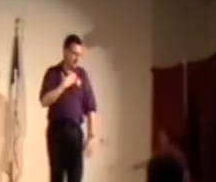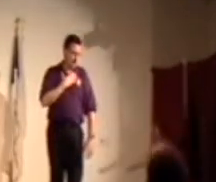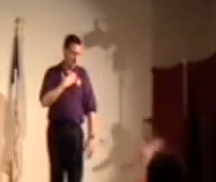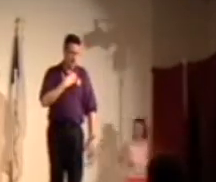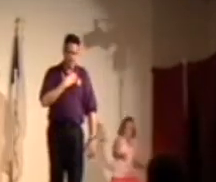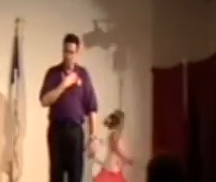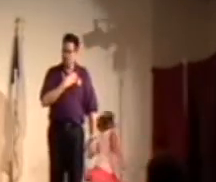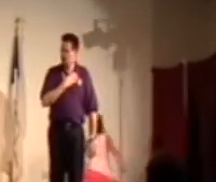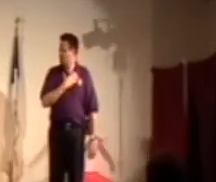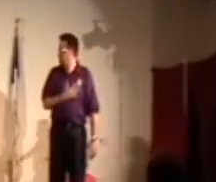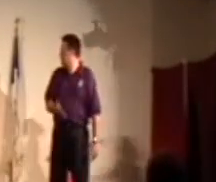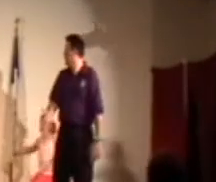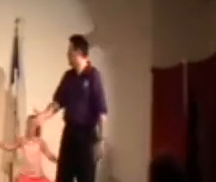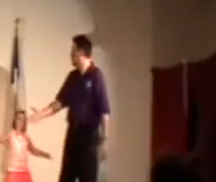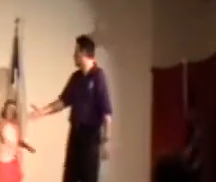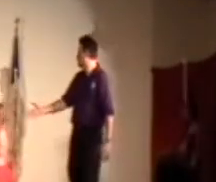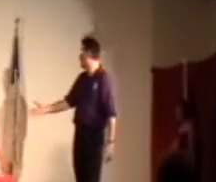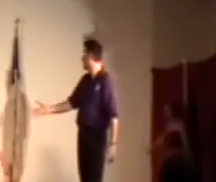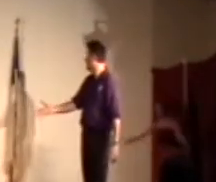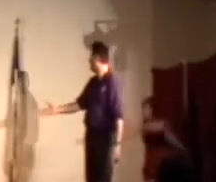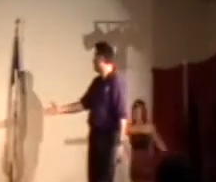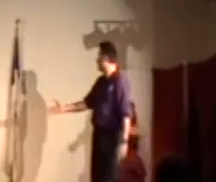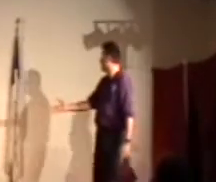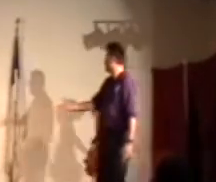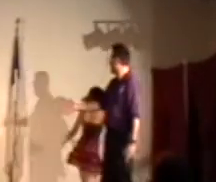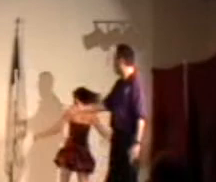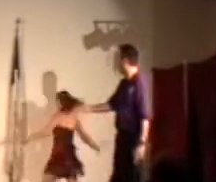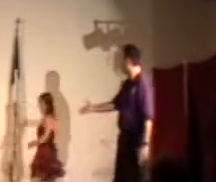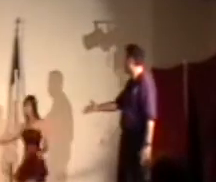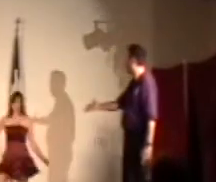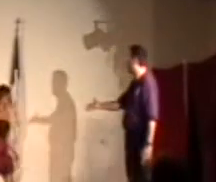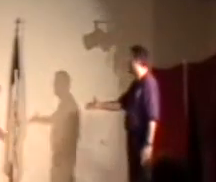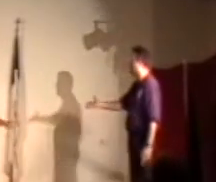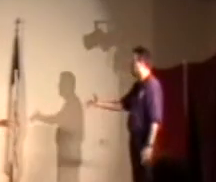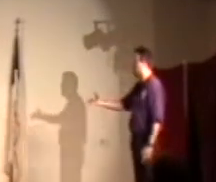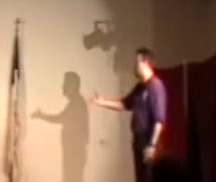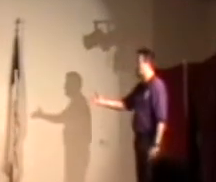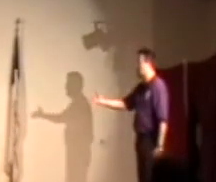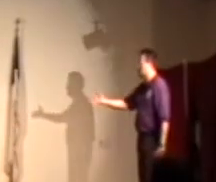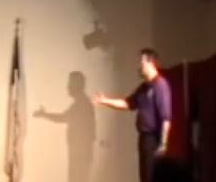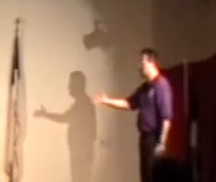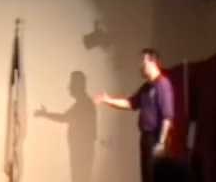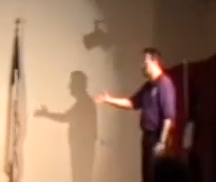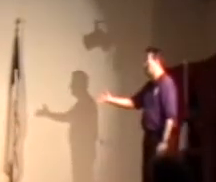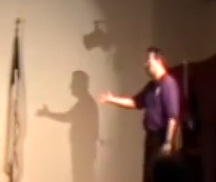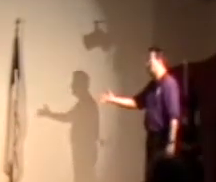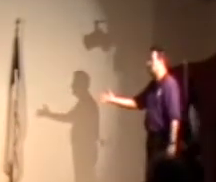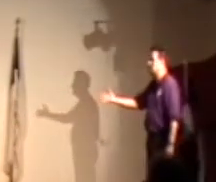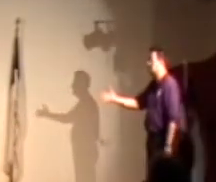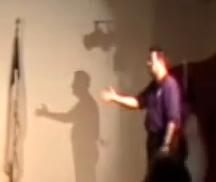And she'll be gone I